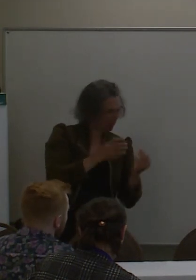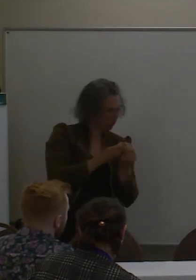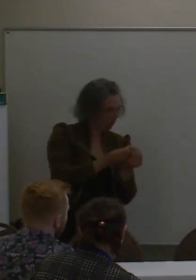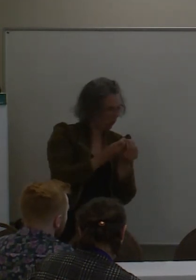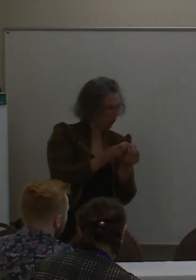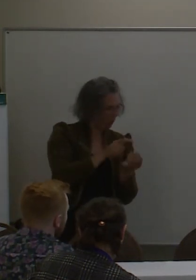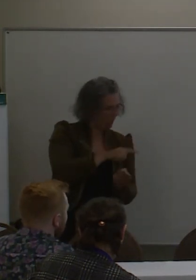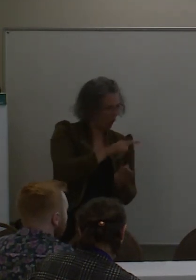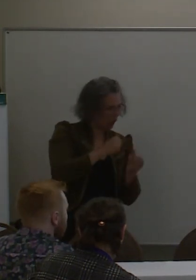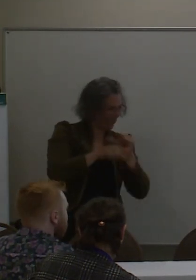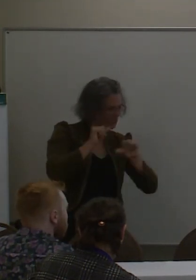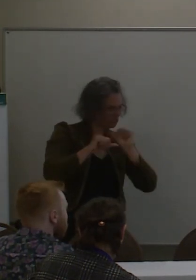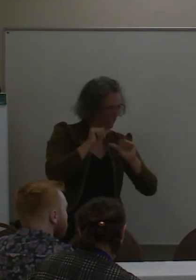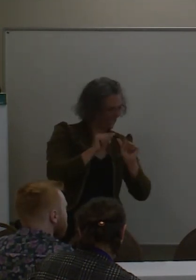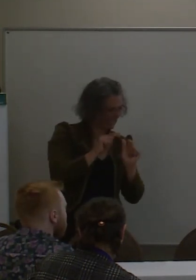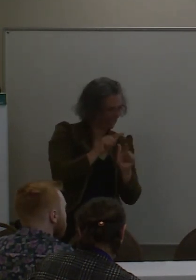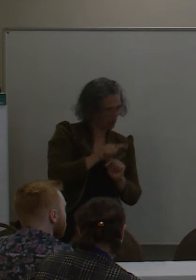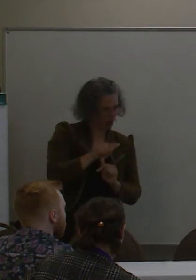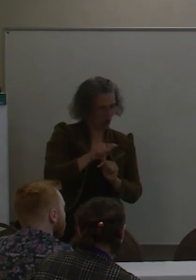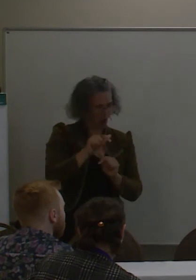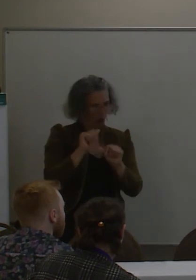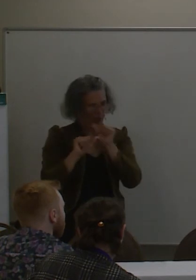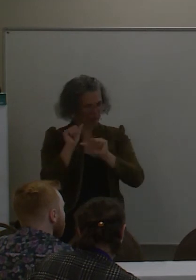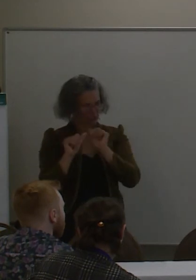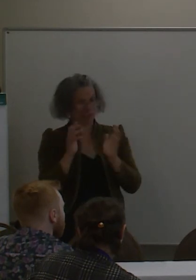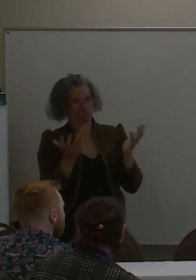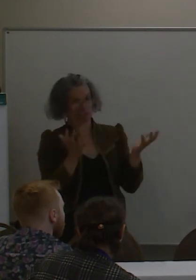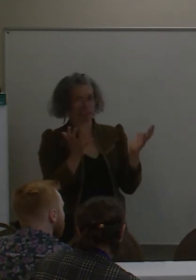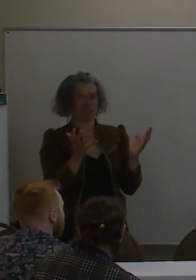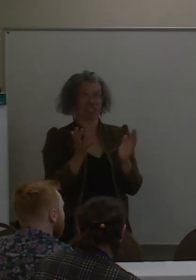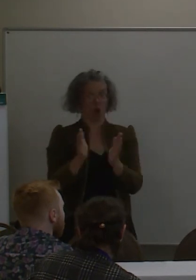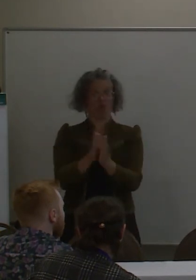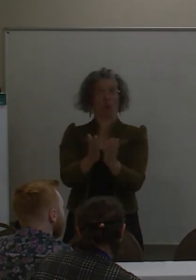who says? So for books, we are relying on professional